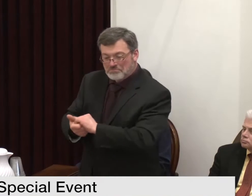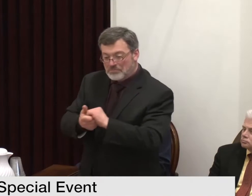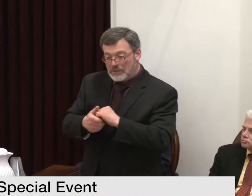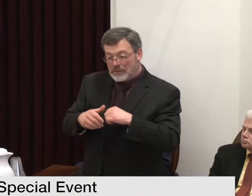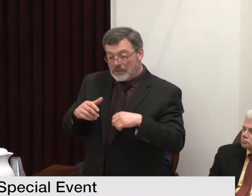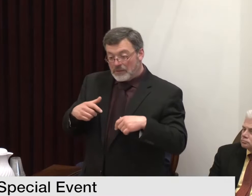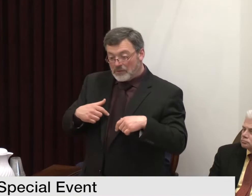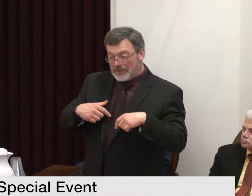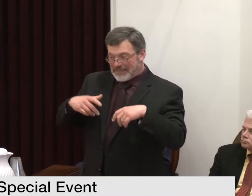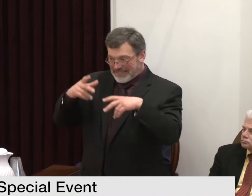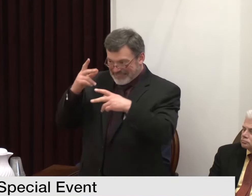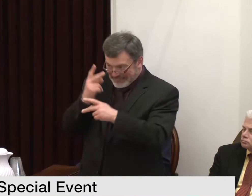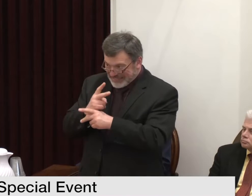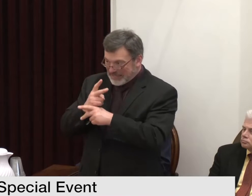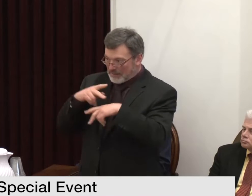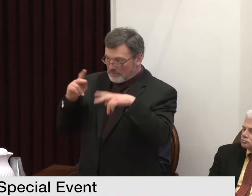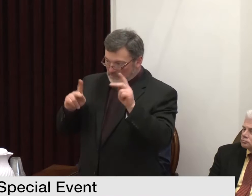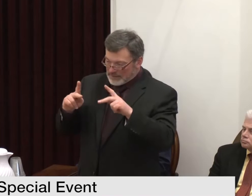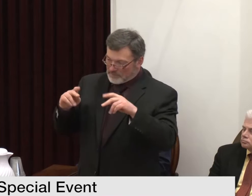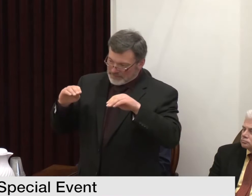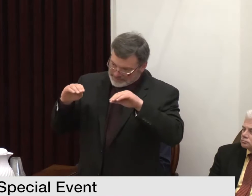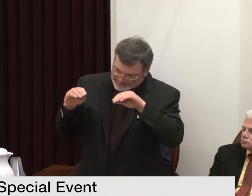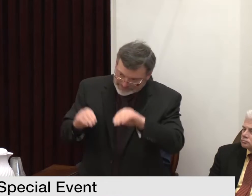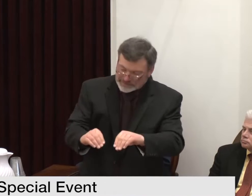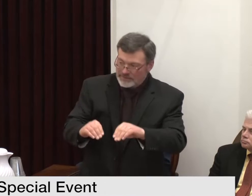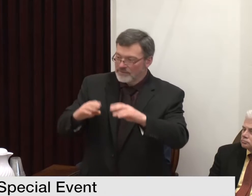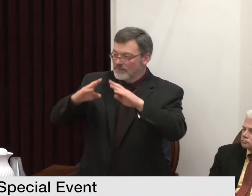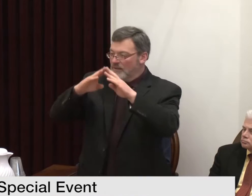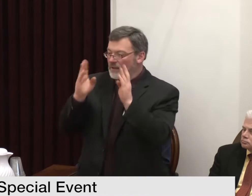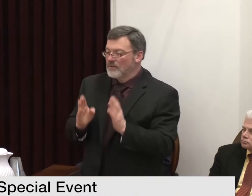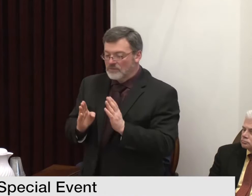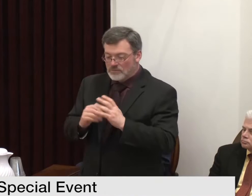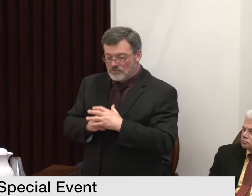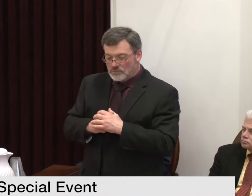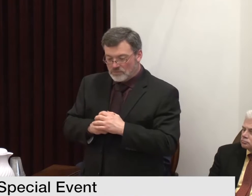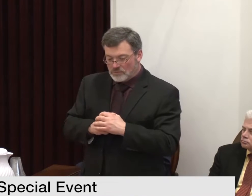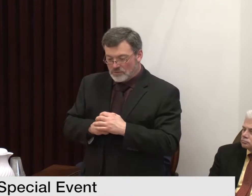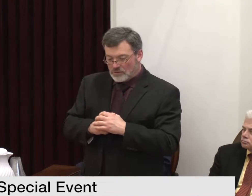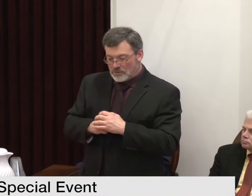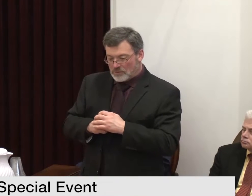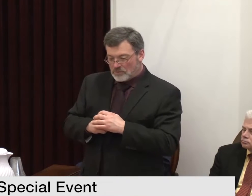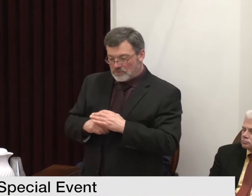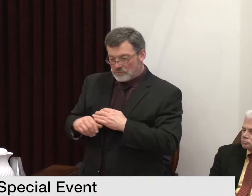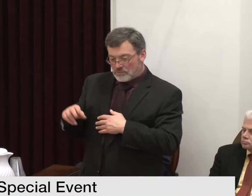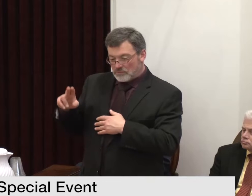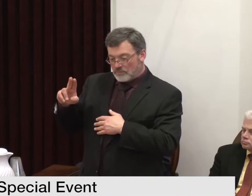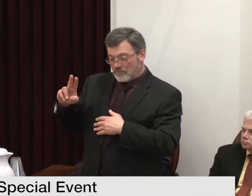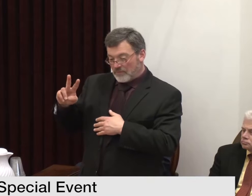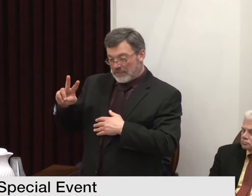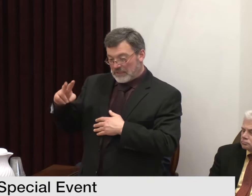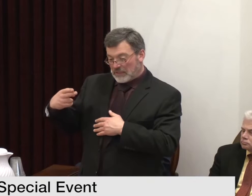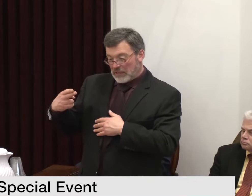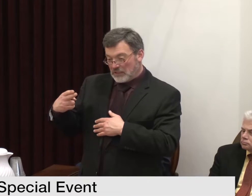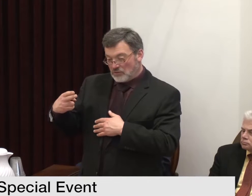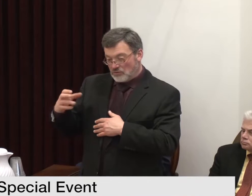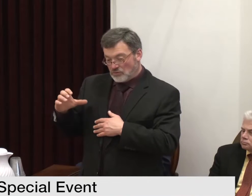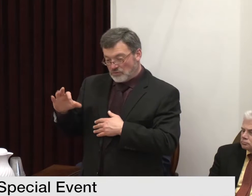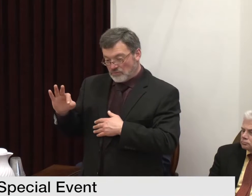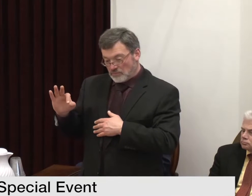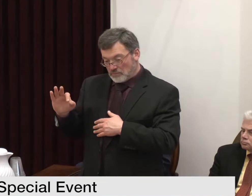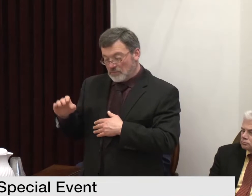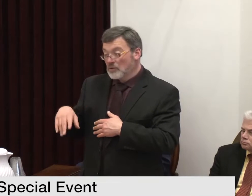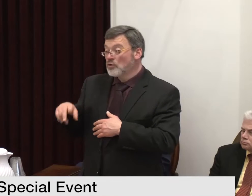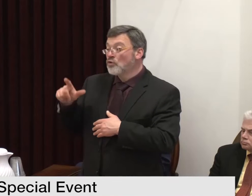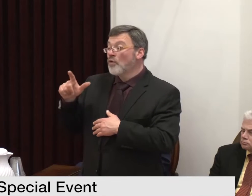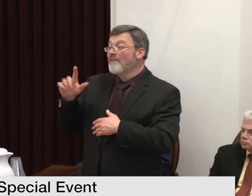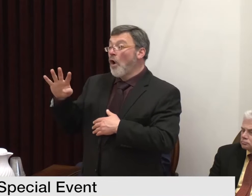We'll also fund VHCB with nearly $24 million, add $7.1 million to grow shelter capacity, and